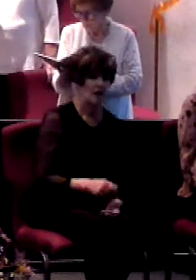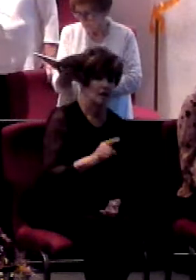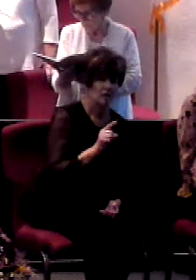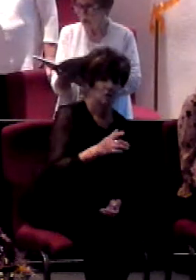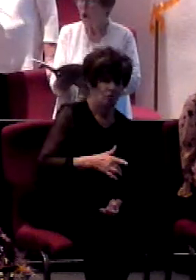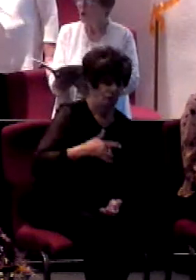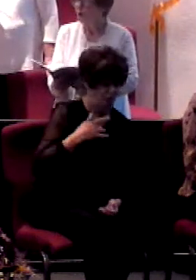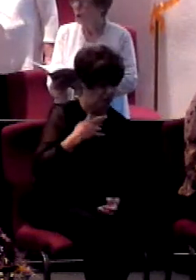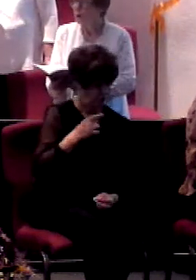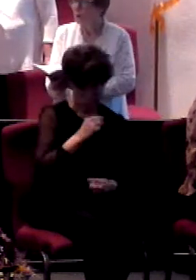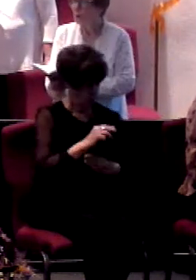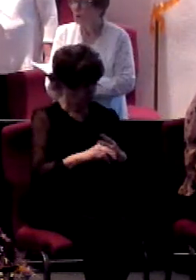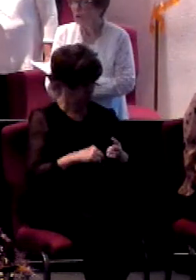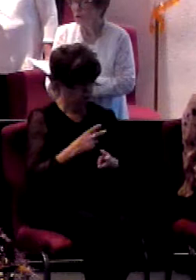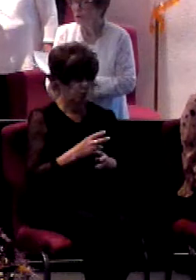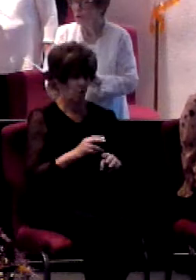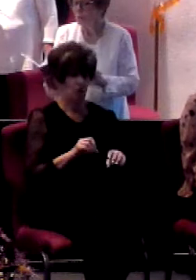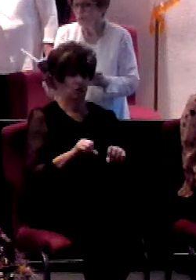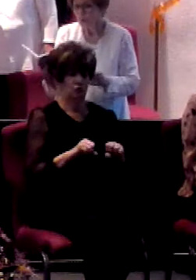broken?